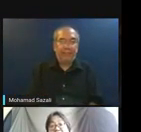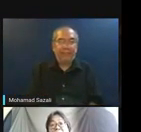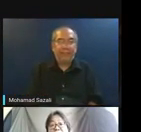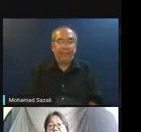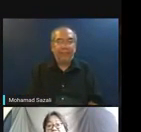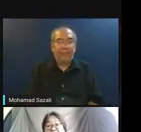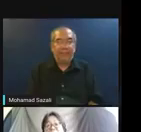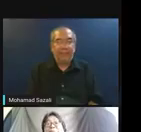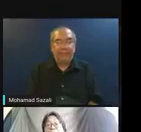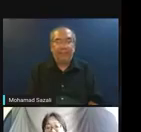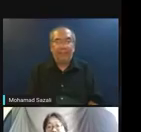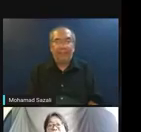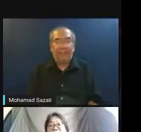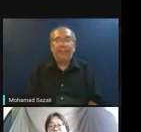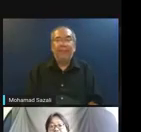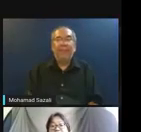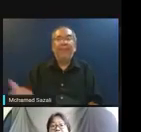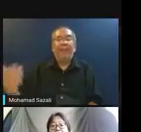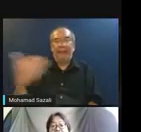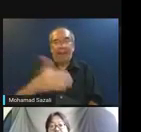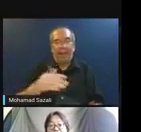spoken language.